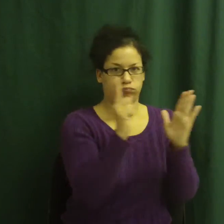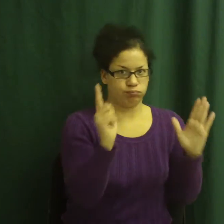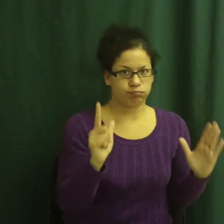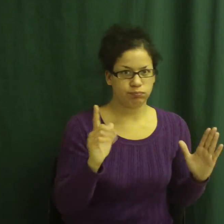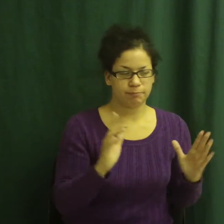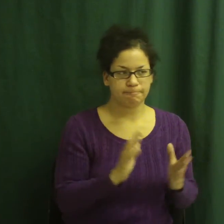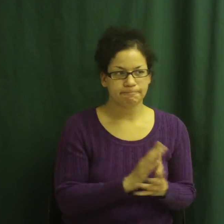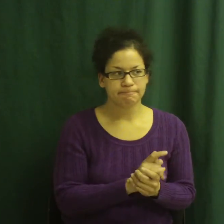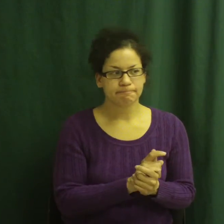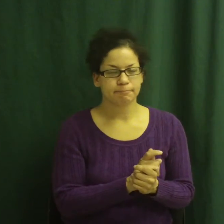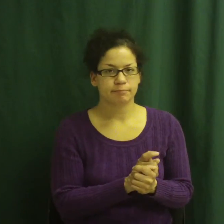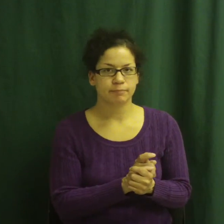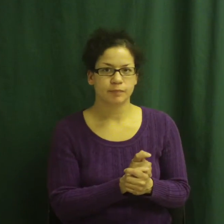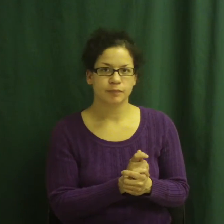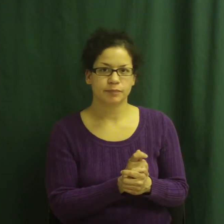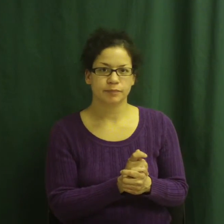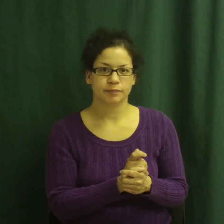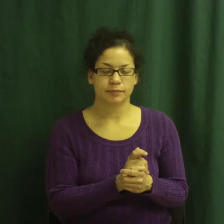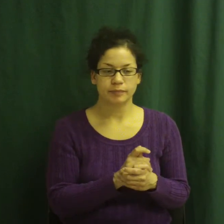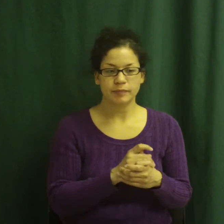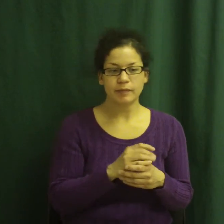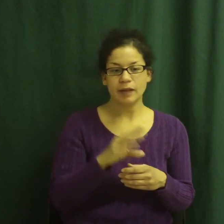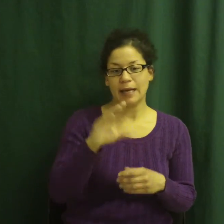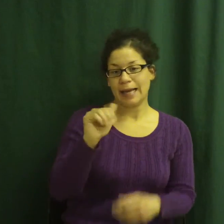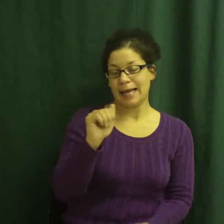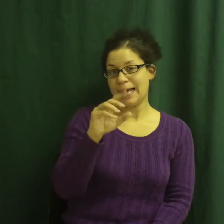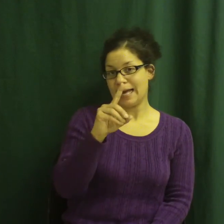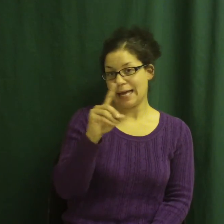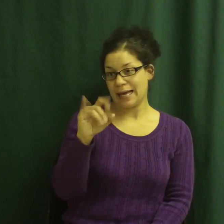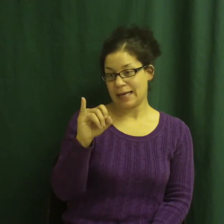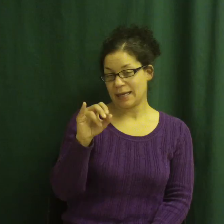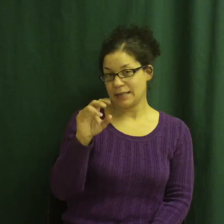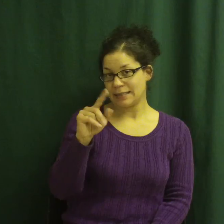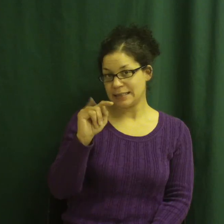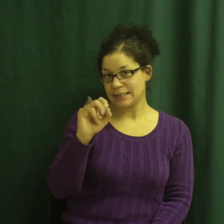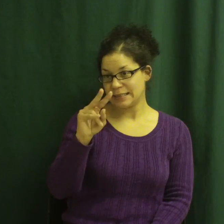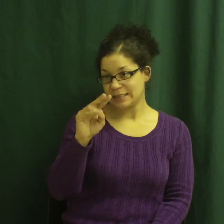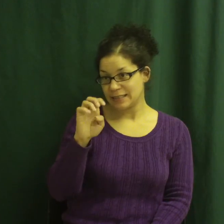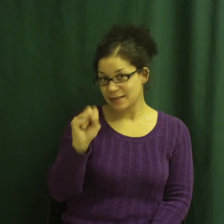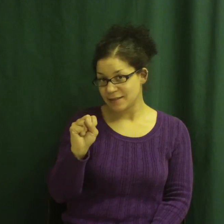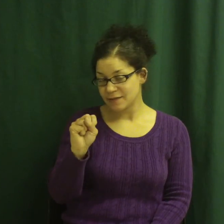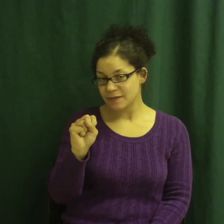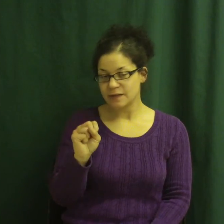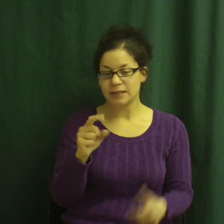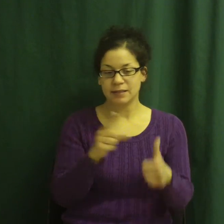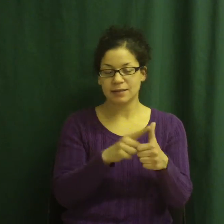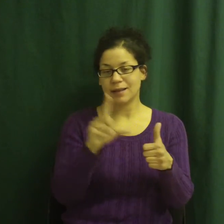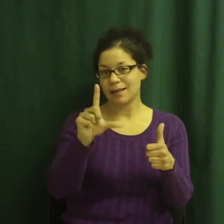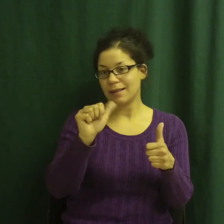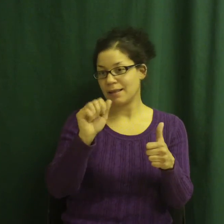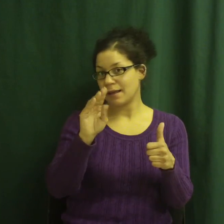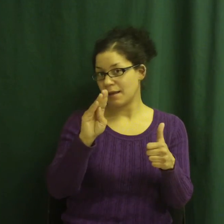additives, labeling, and entitlements.